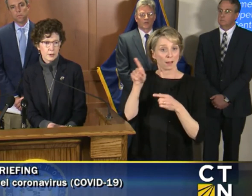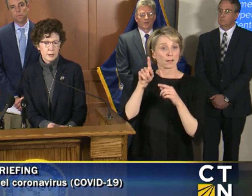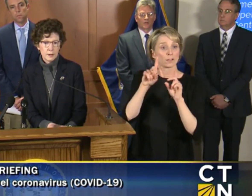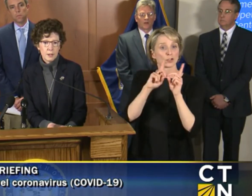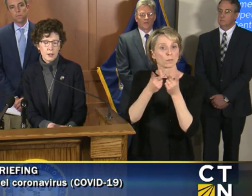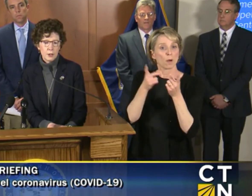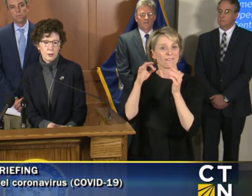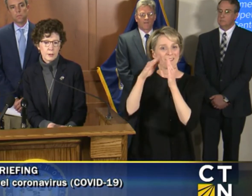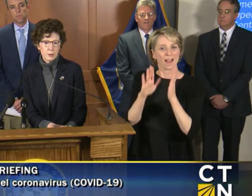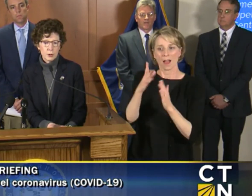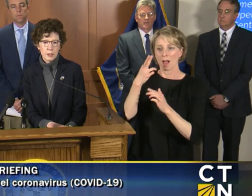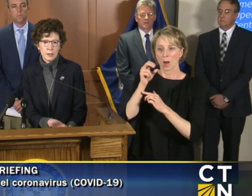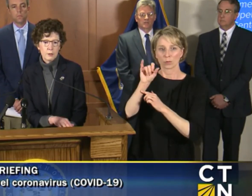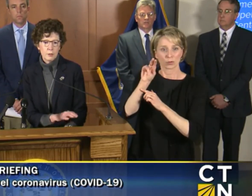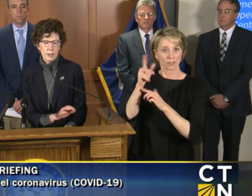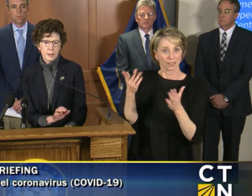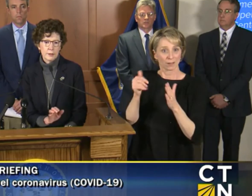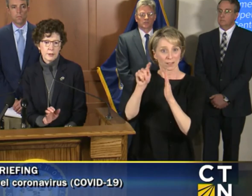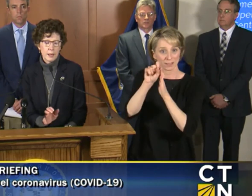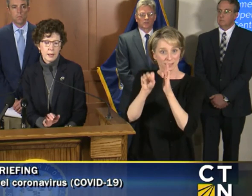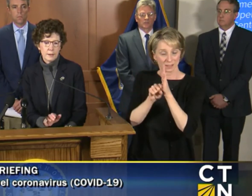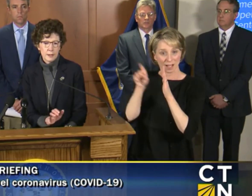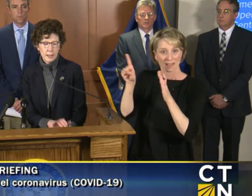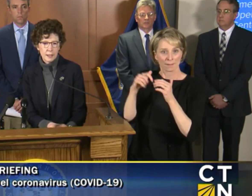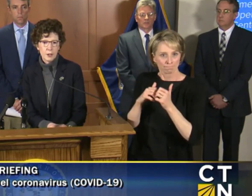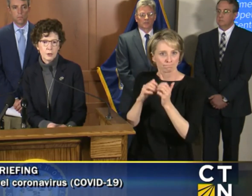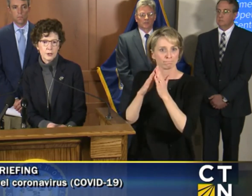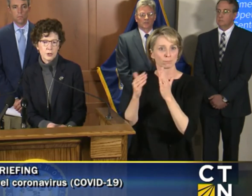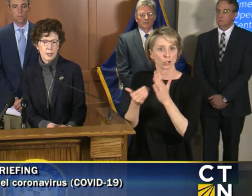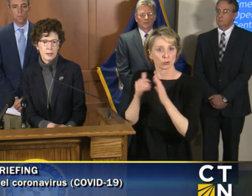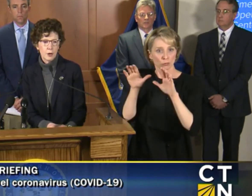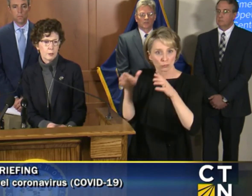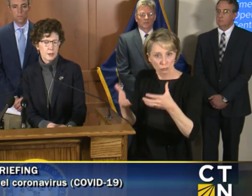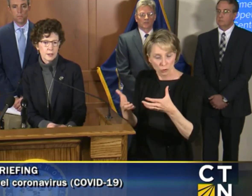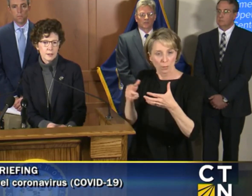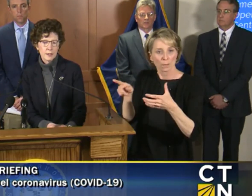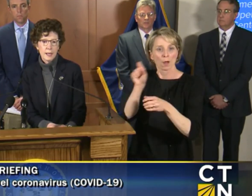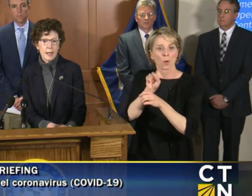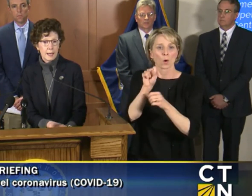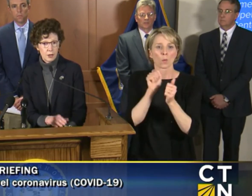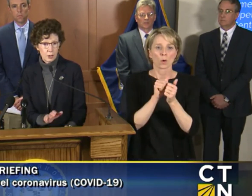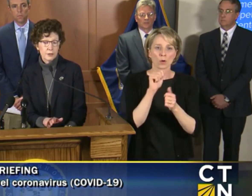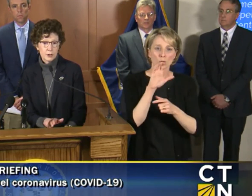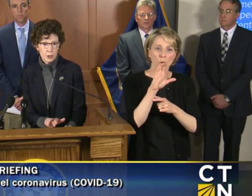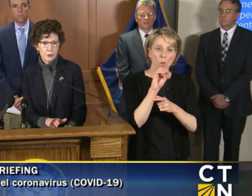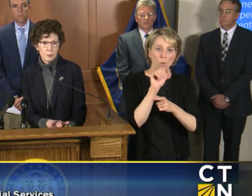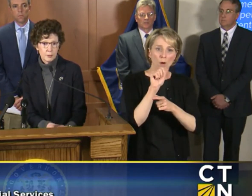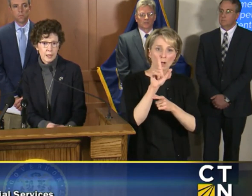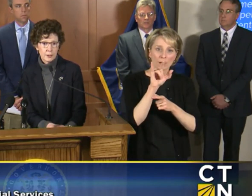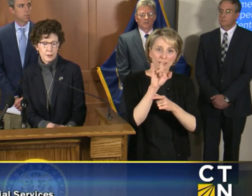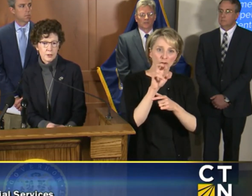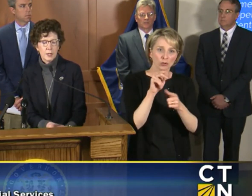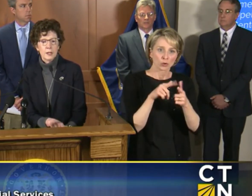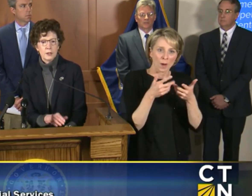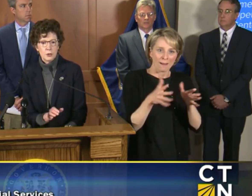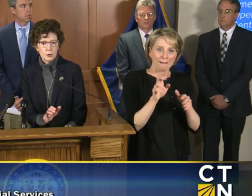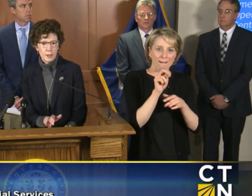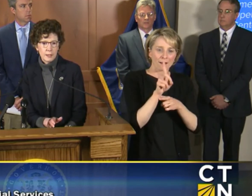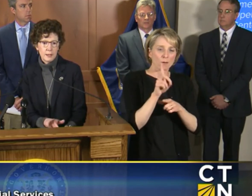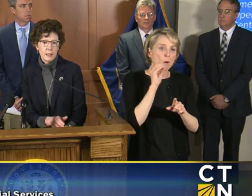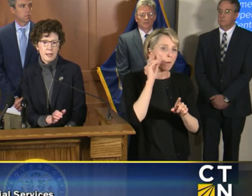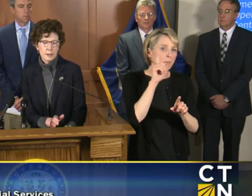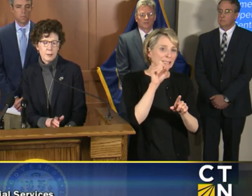of Housing, who is working with the Connecticut Coalition to End Homelessness and all of the shelter providers to